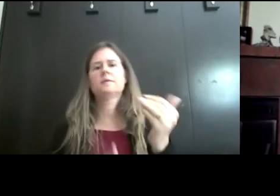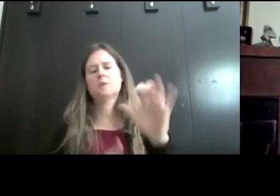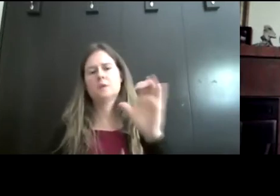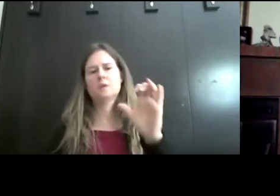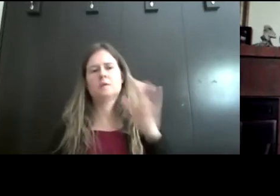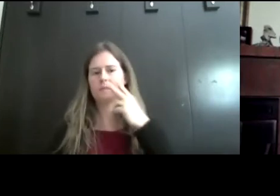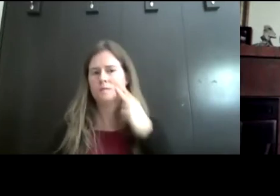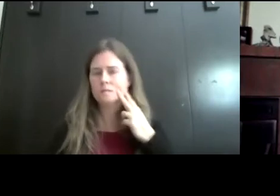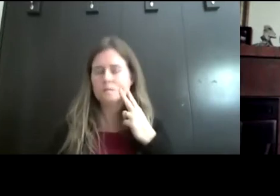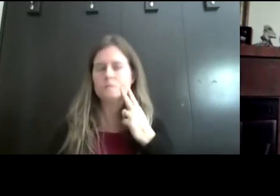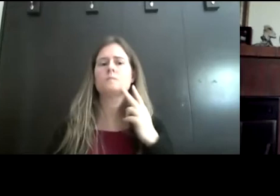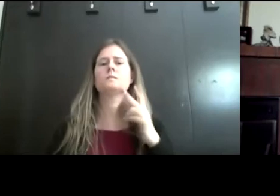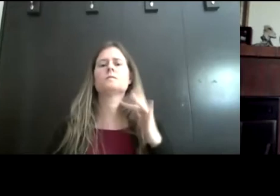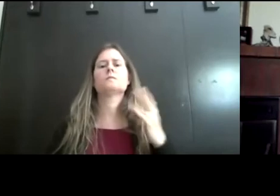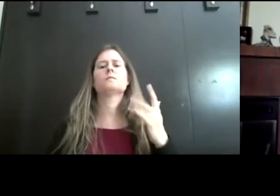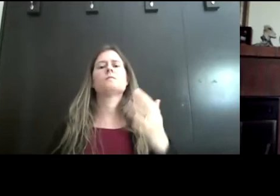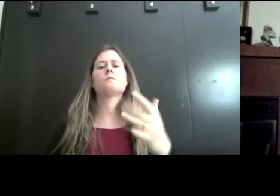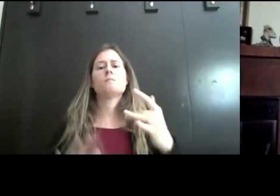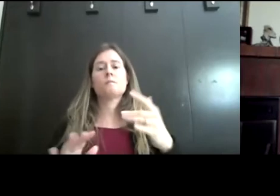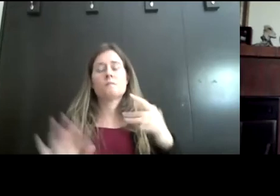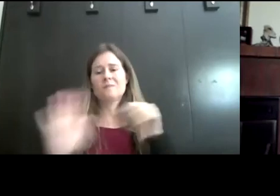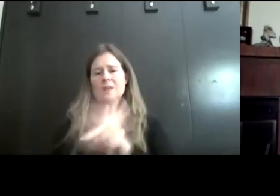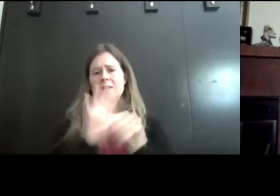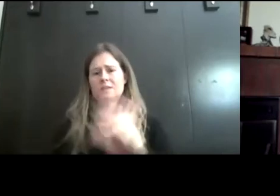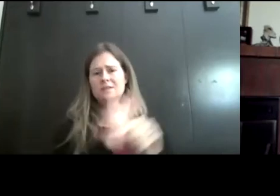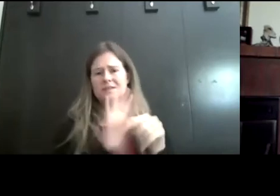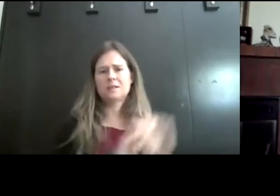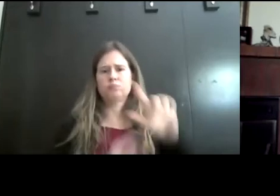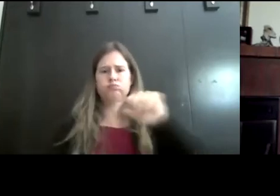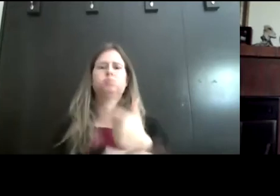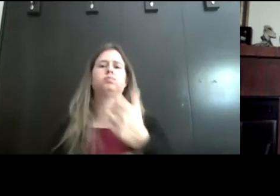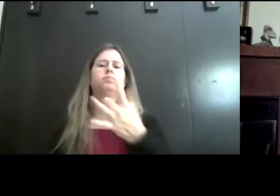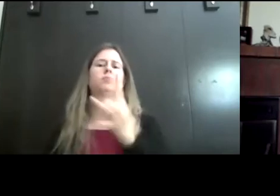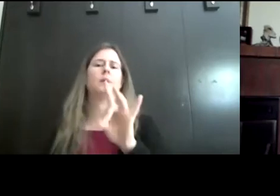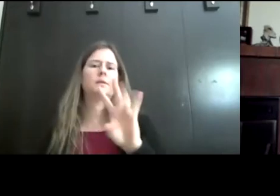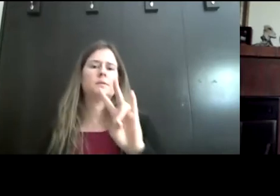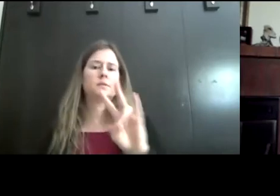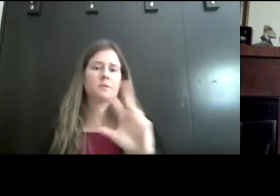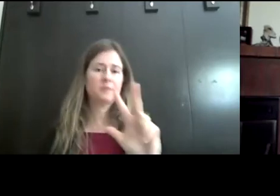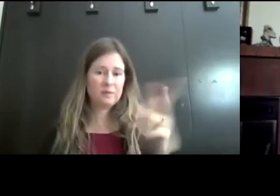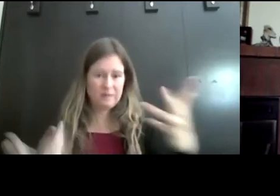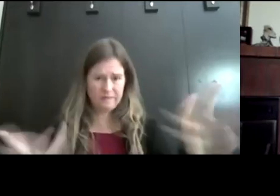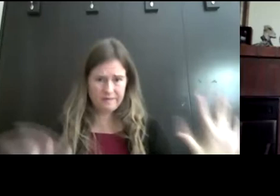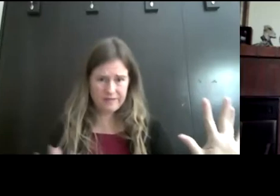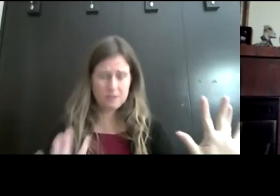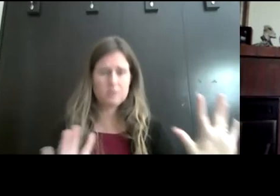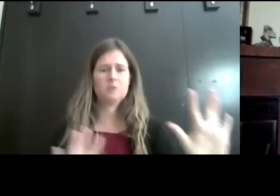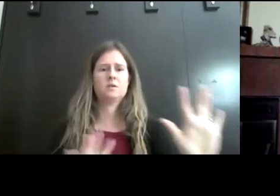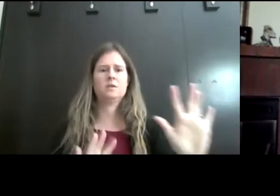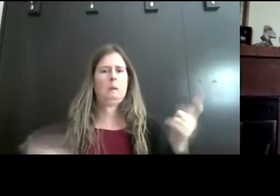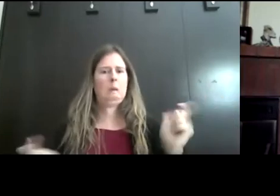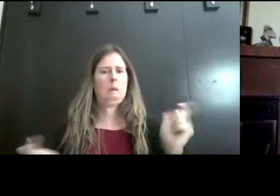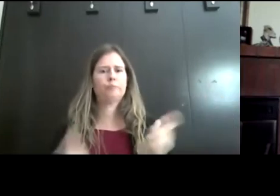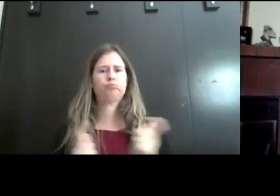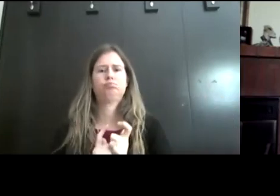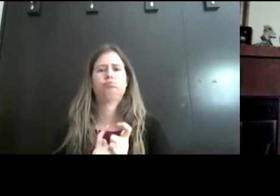the bounty system in 1873, there was less than 100 of us. So we were pretty close to being extinct.